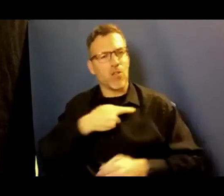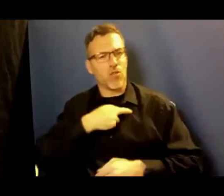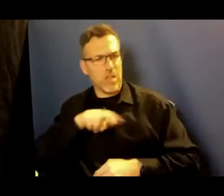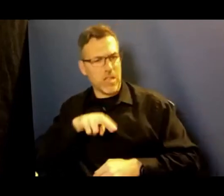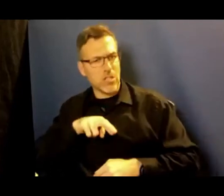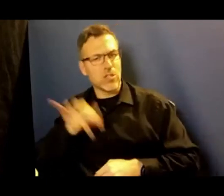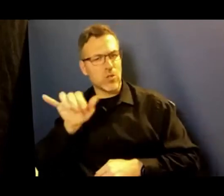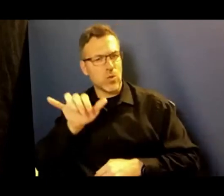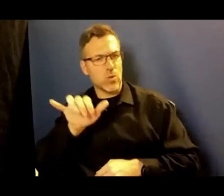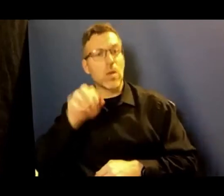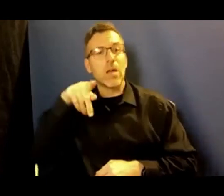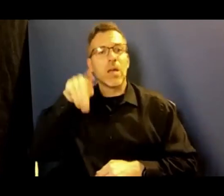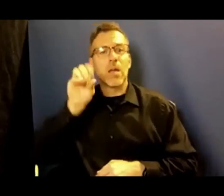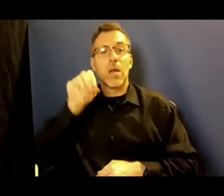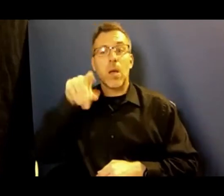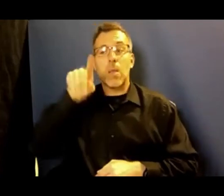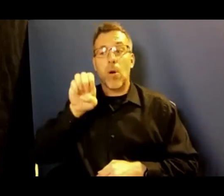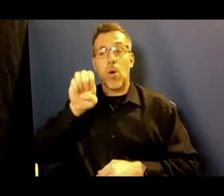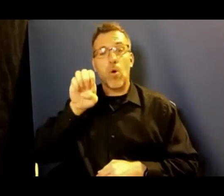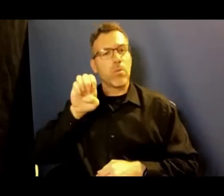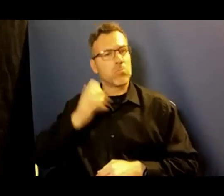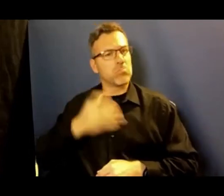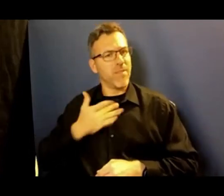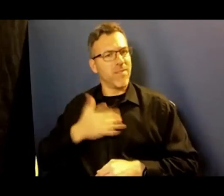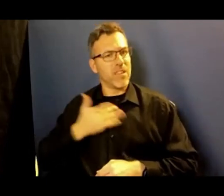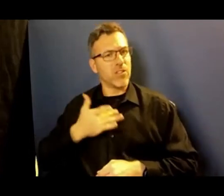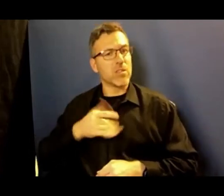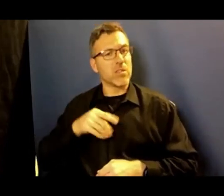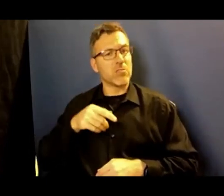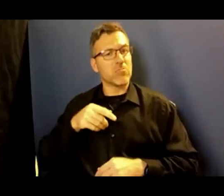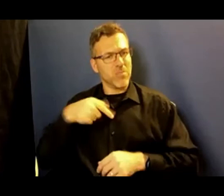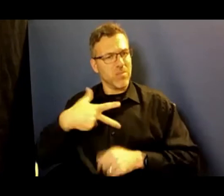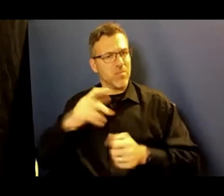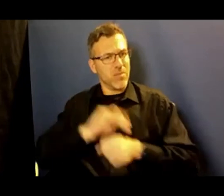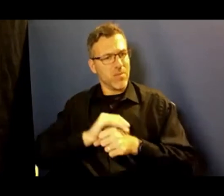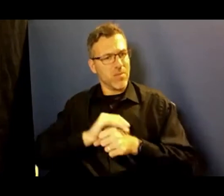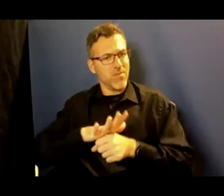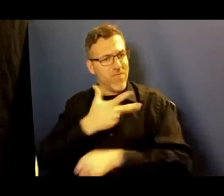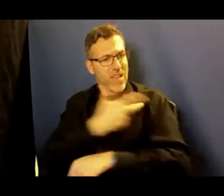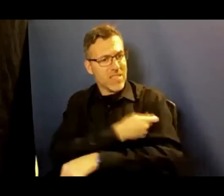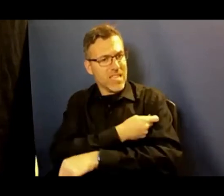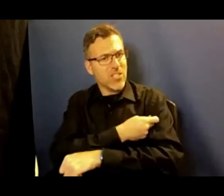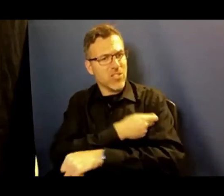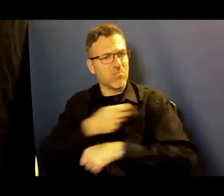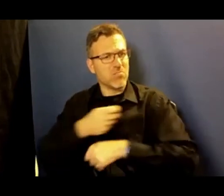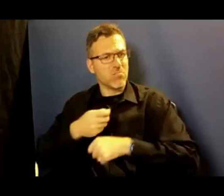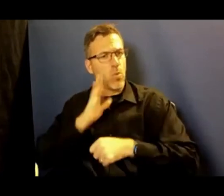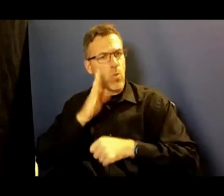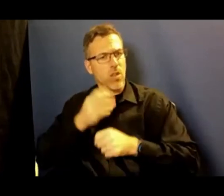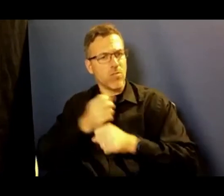like these vaccines save lives and should be used.